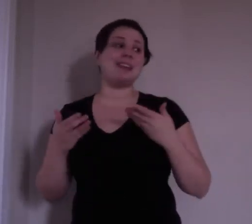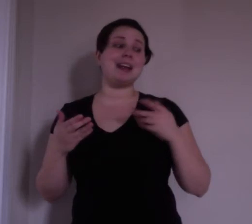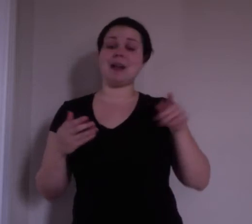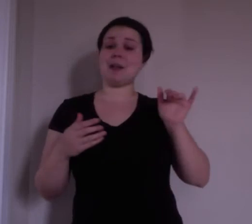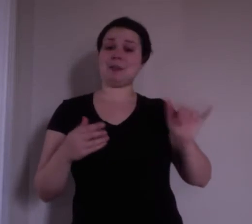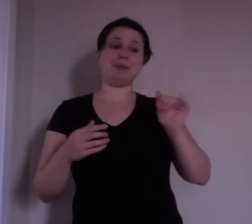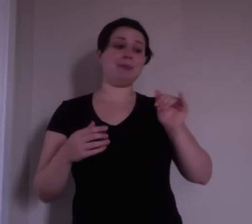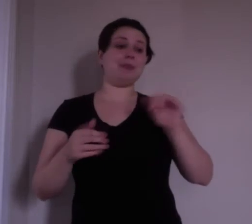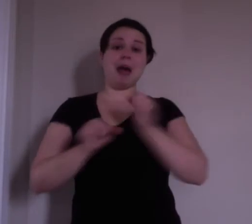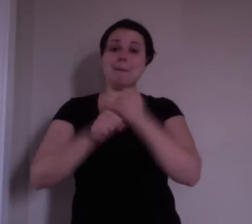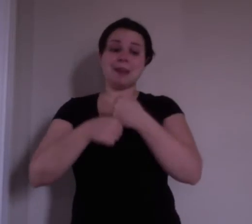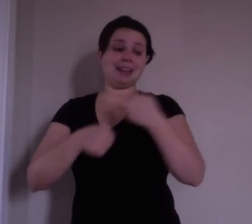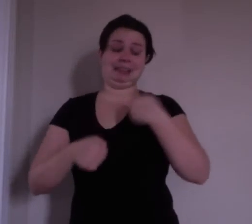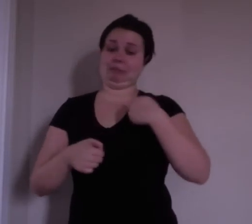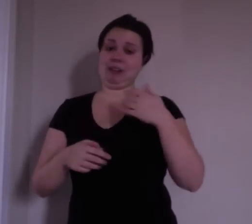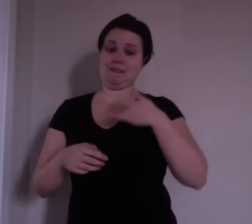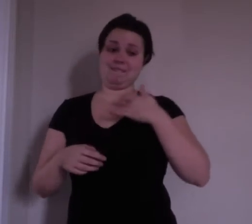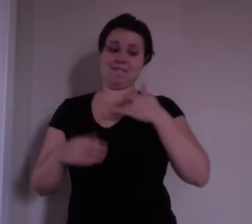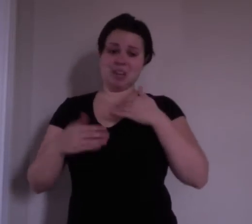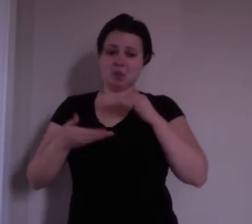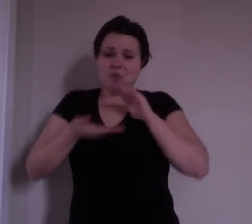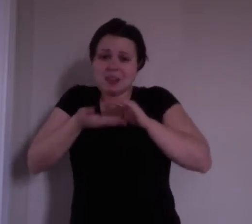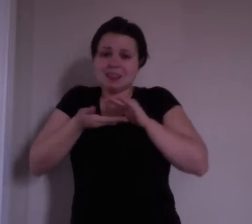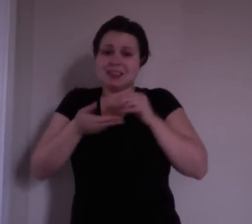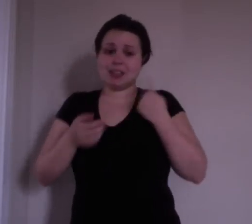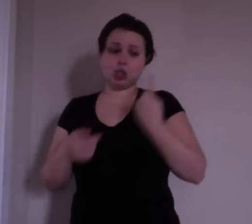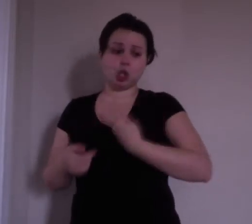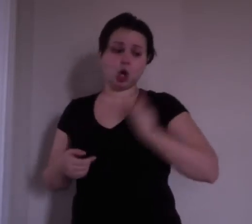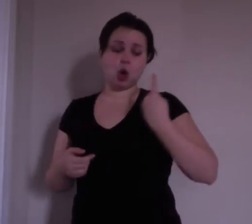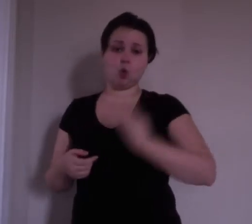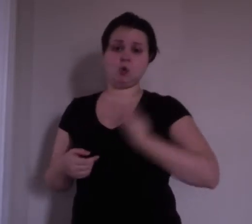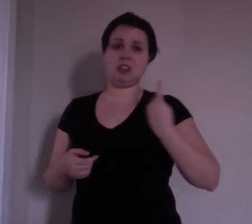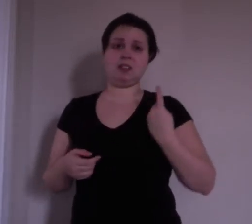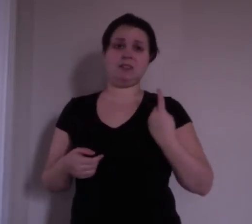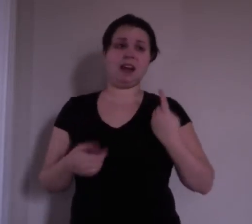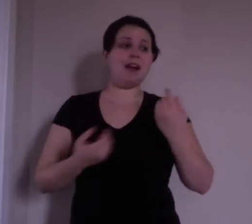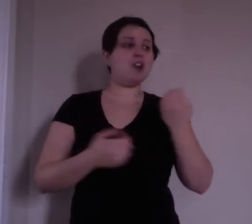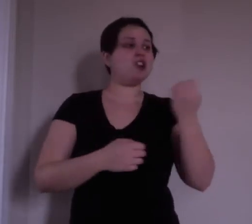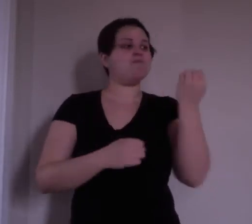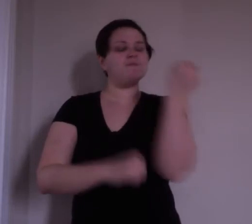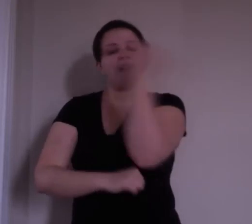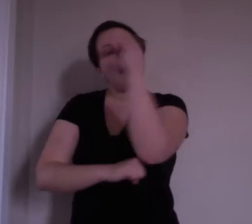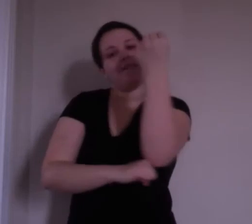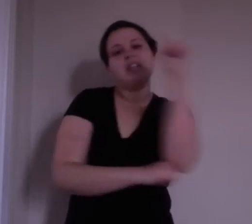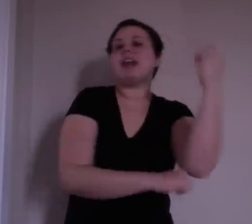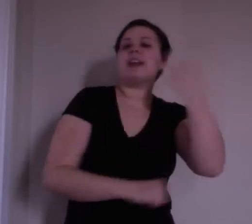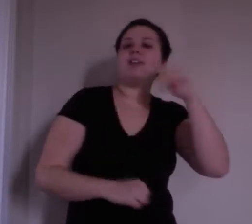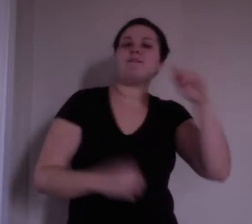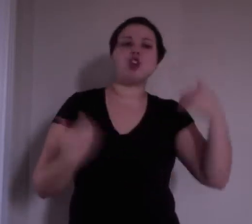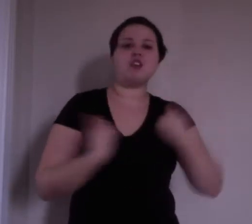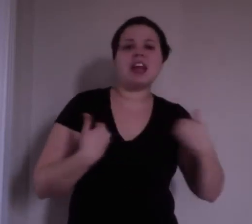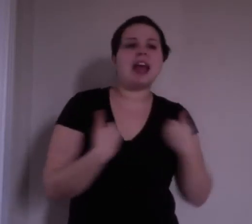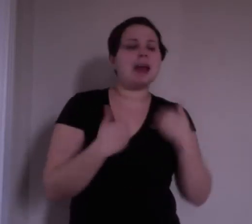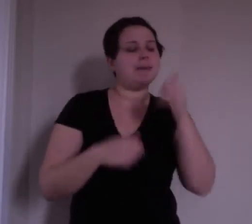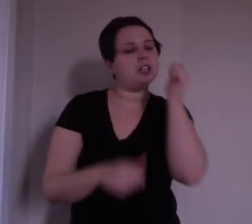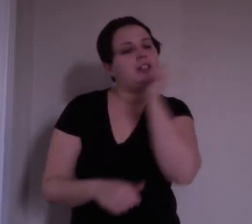on behalf of these animals that I will never meet, but fight for every day, has connected me to a